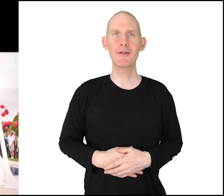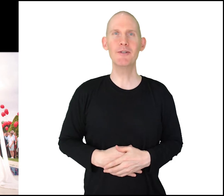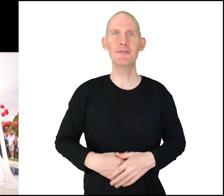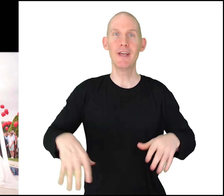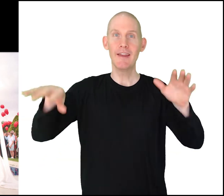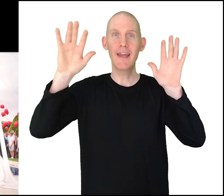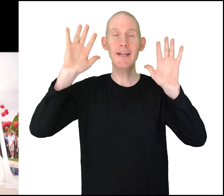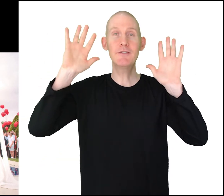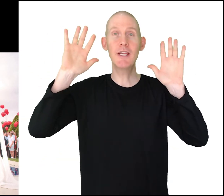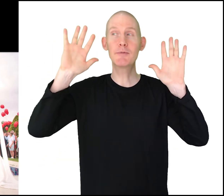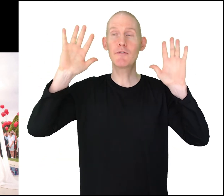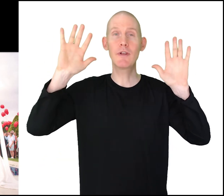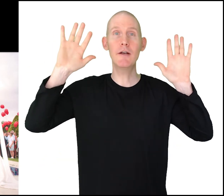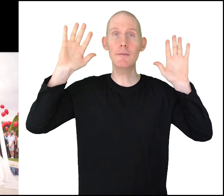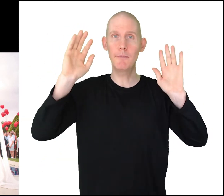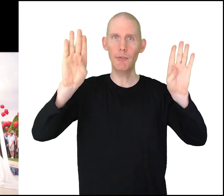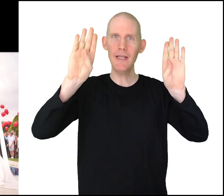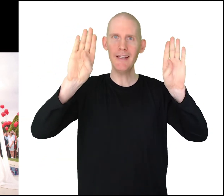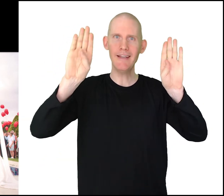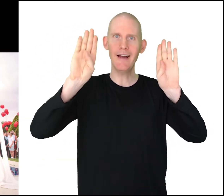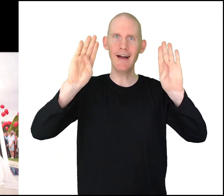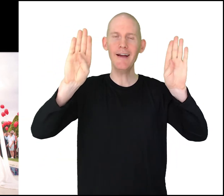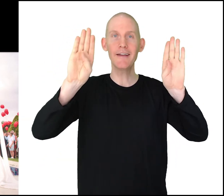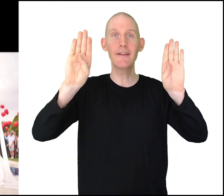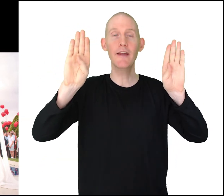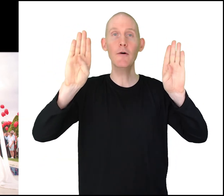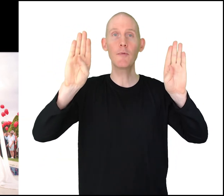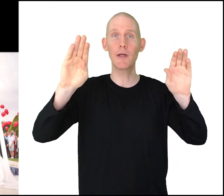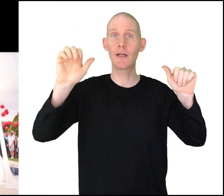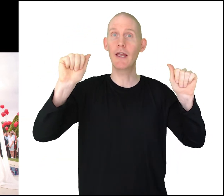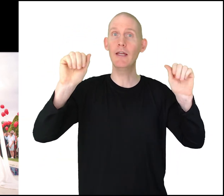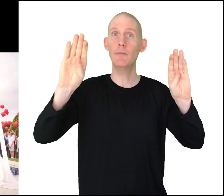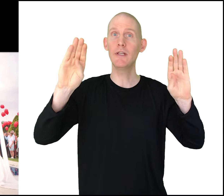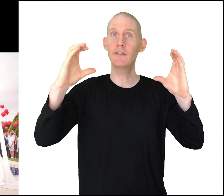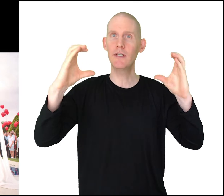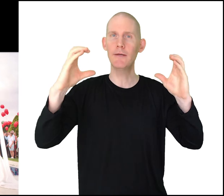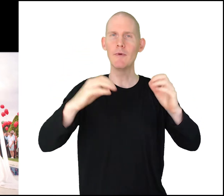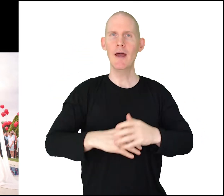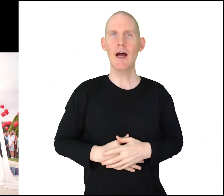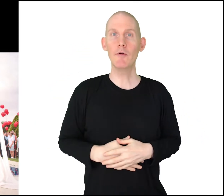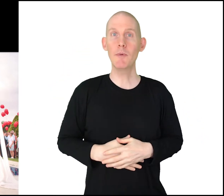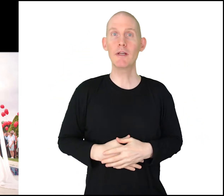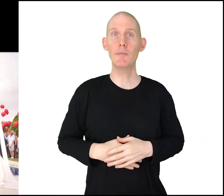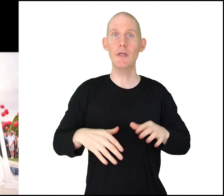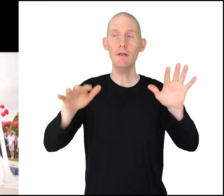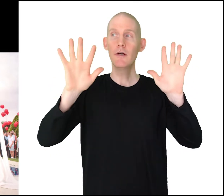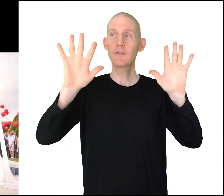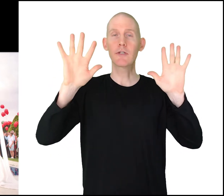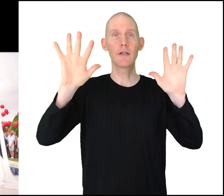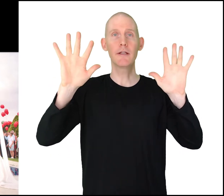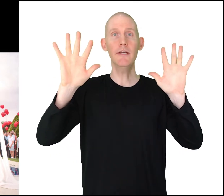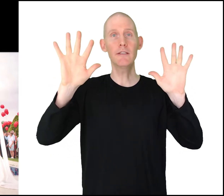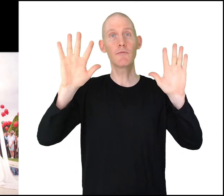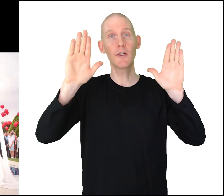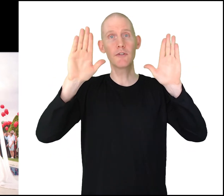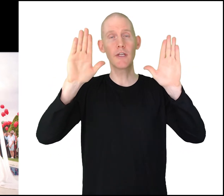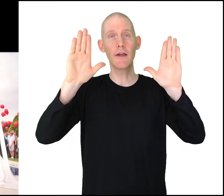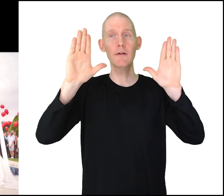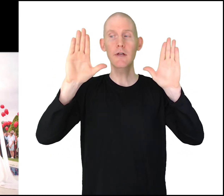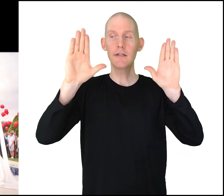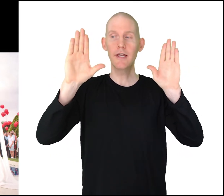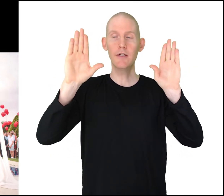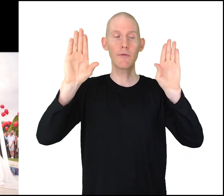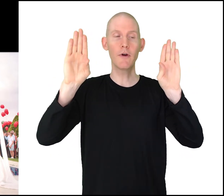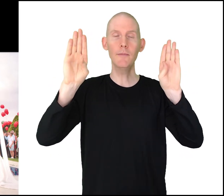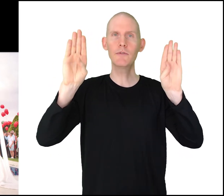Okay, we're going to use the hand shapes of the letter B, in the alphabet, like A, B, C. How do you make a B? Start like this, fingers